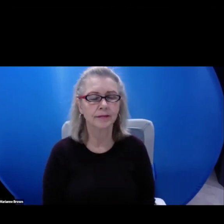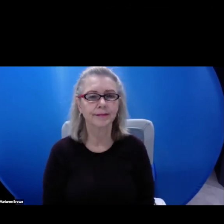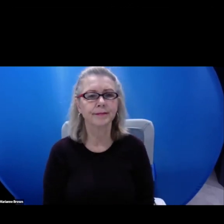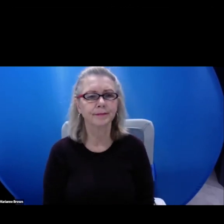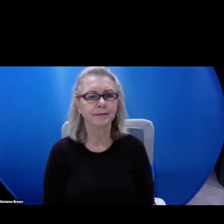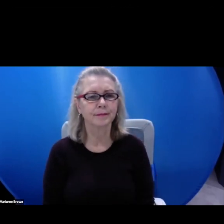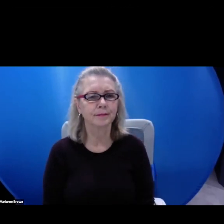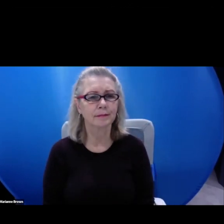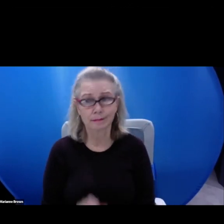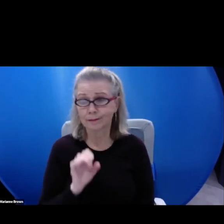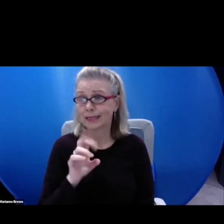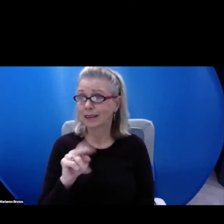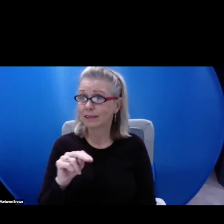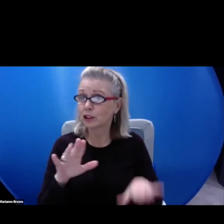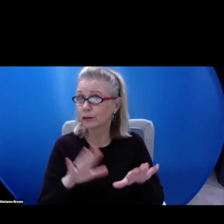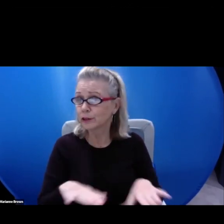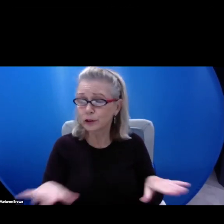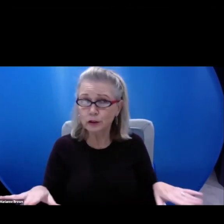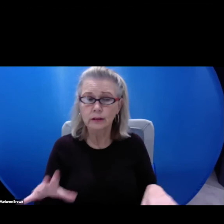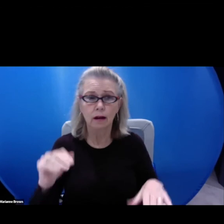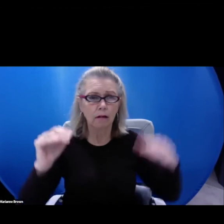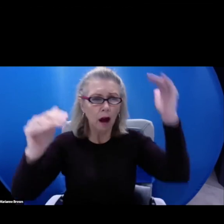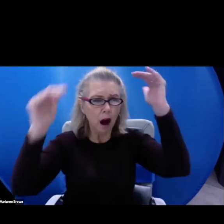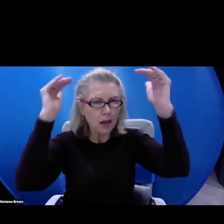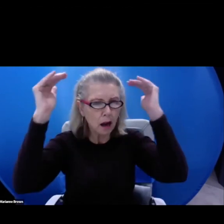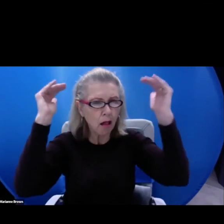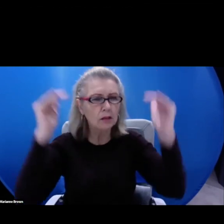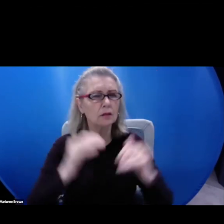even children and adults